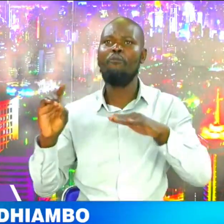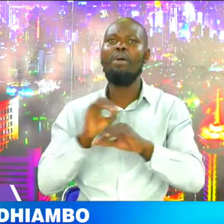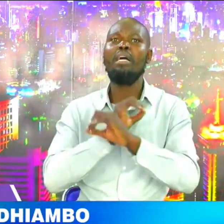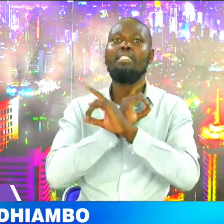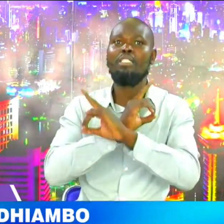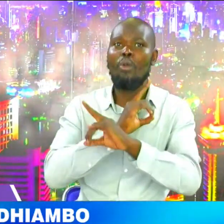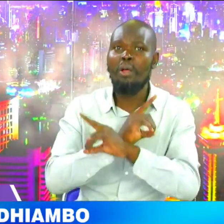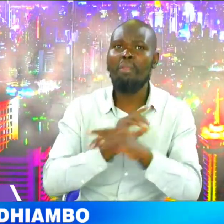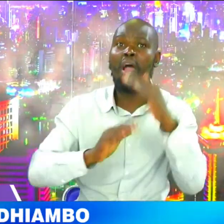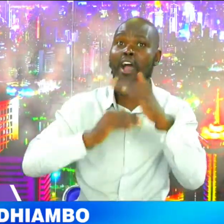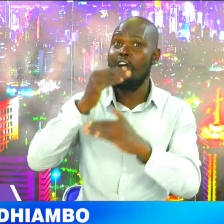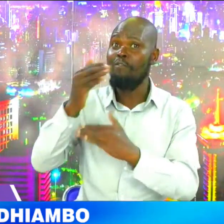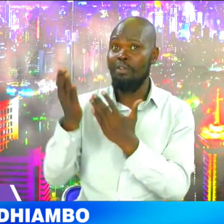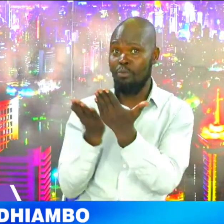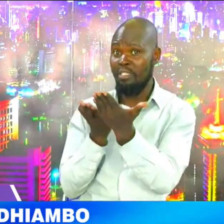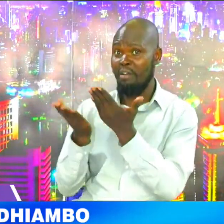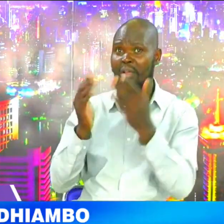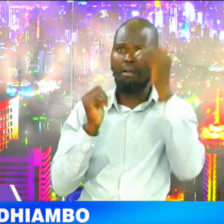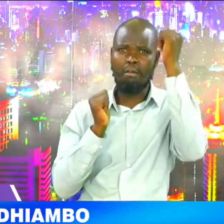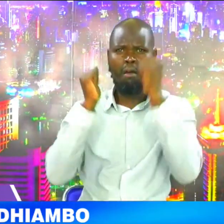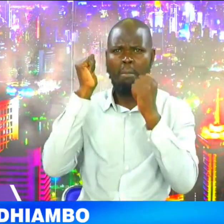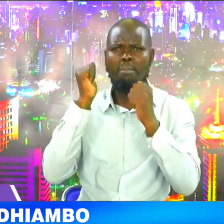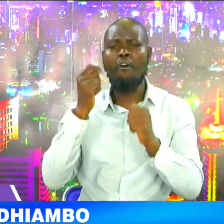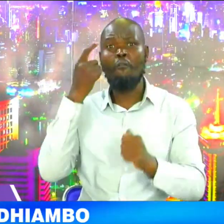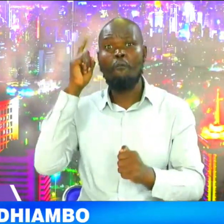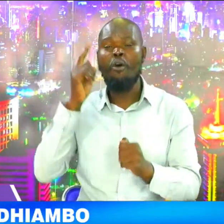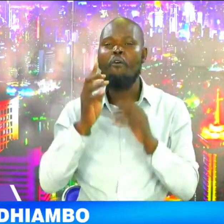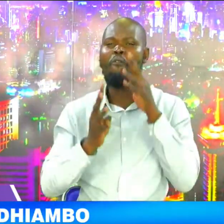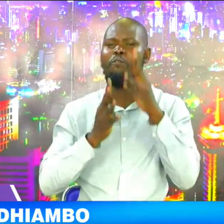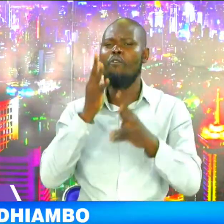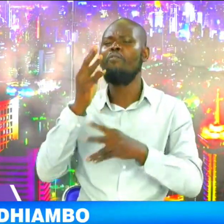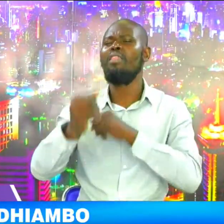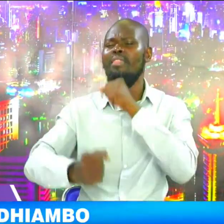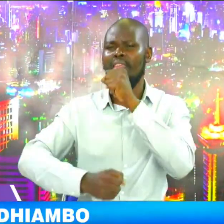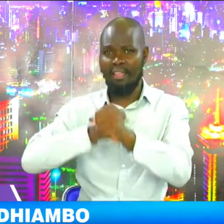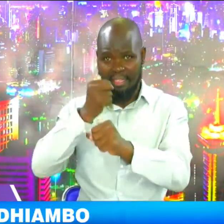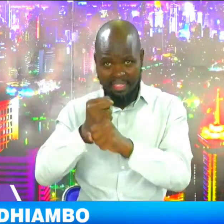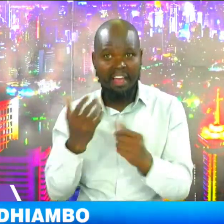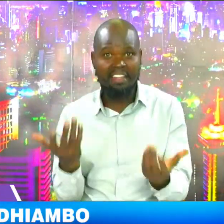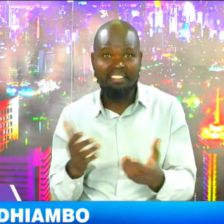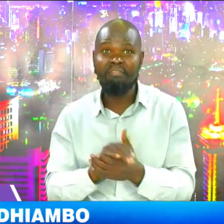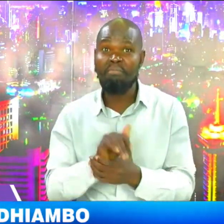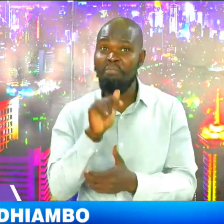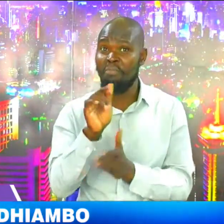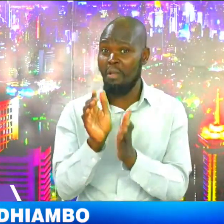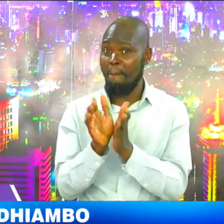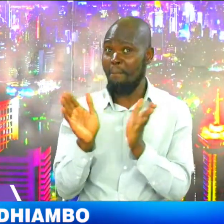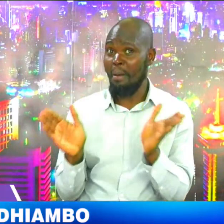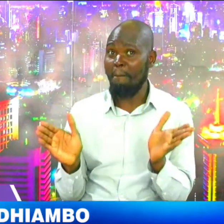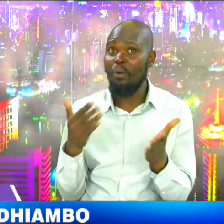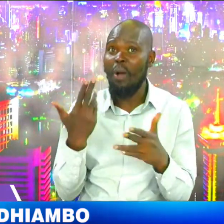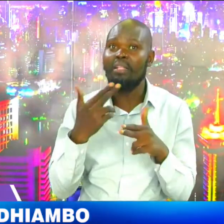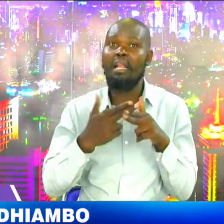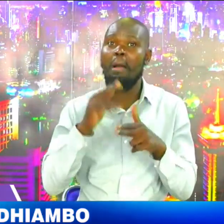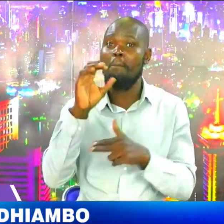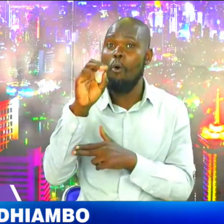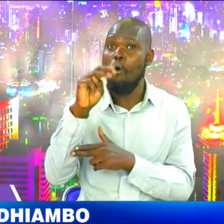according to a circular from the Ministry of Defense, exit after serving in the military